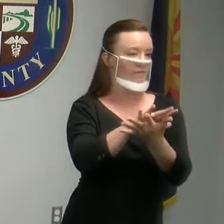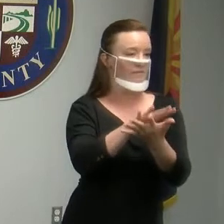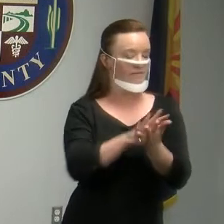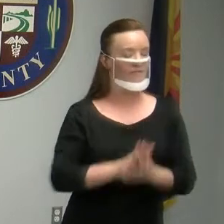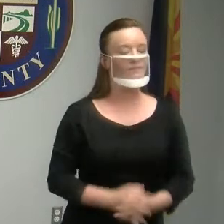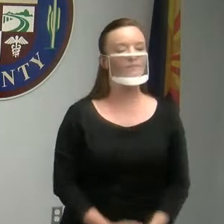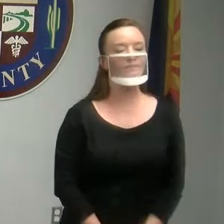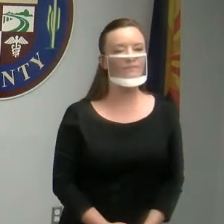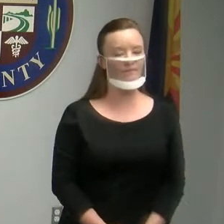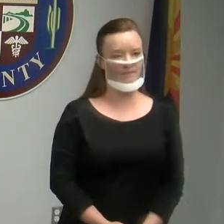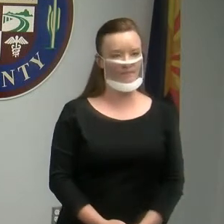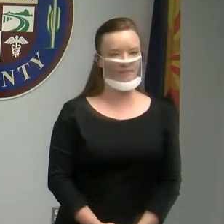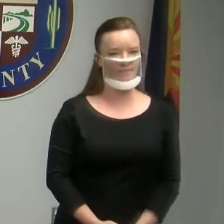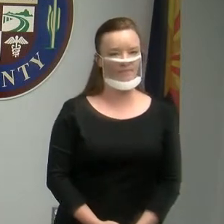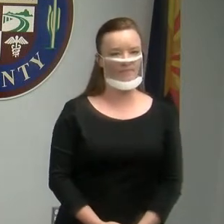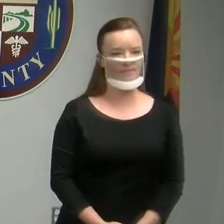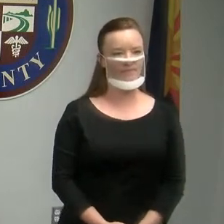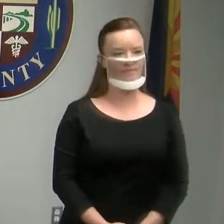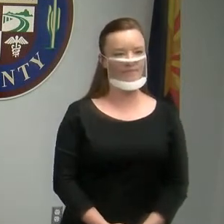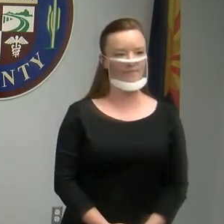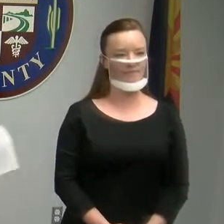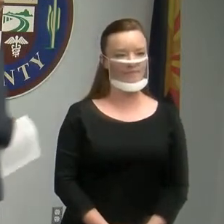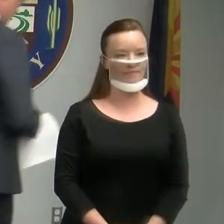schools opening.